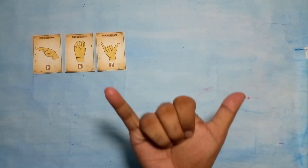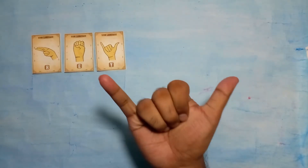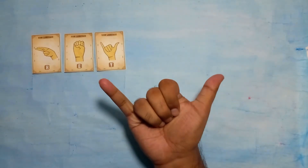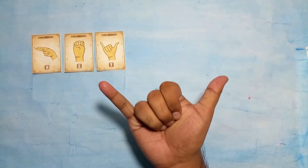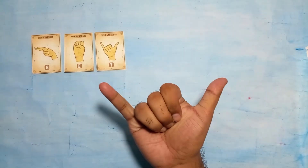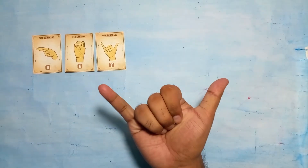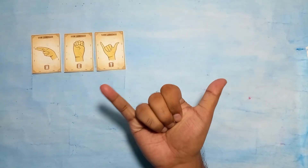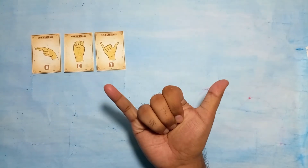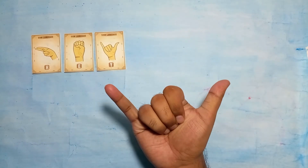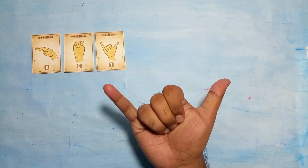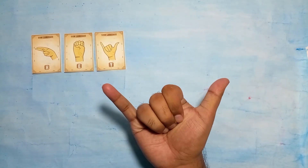Y.